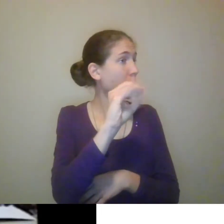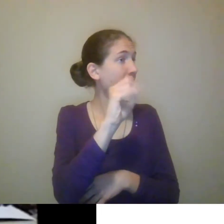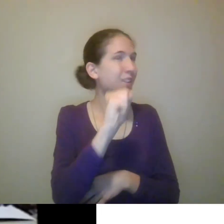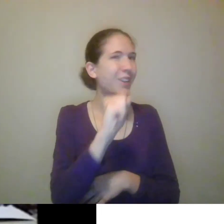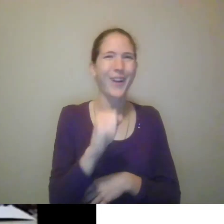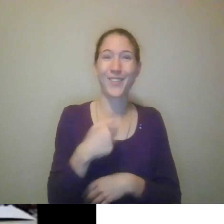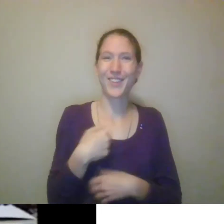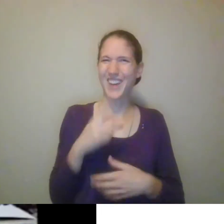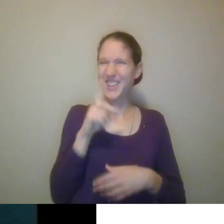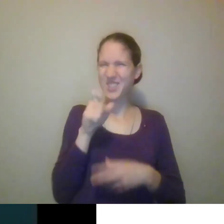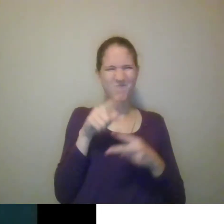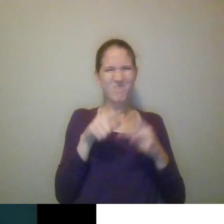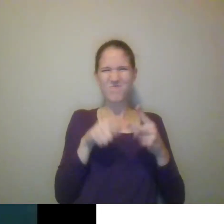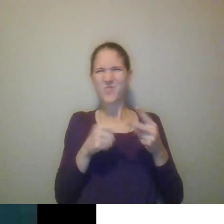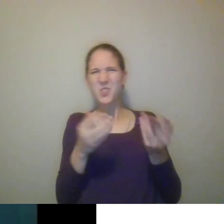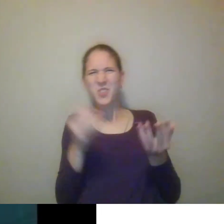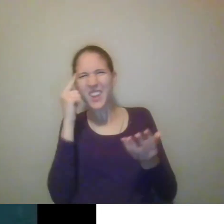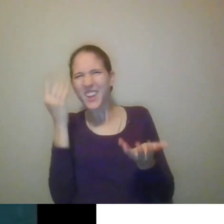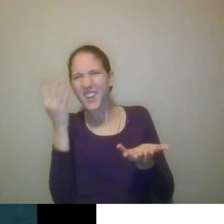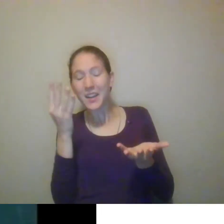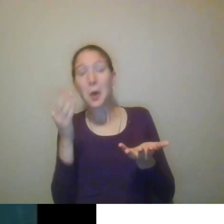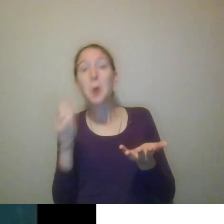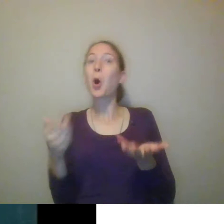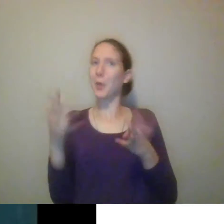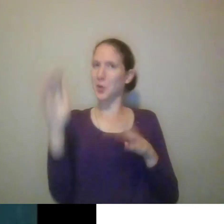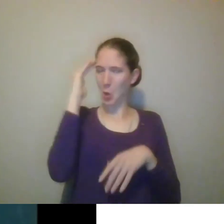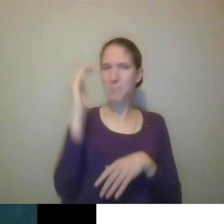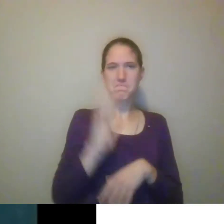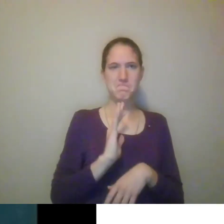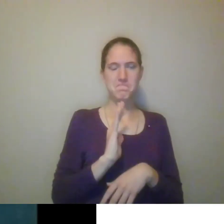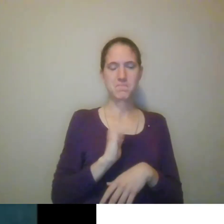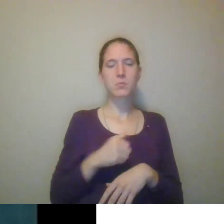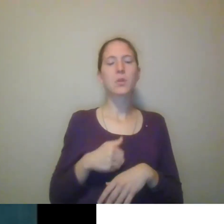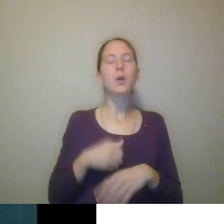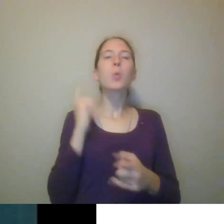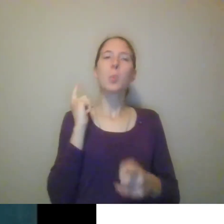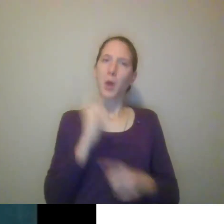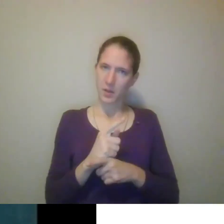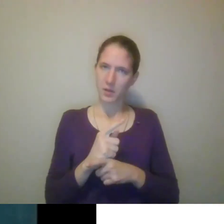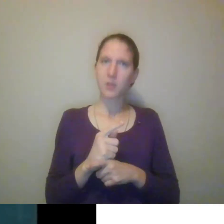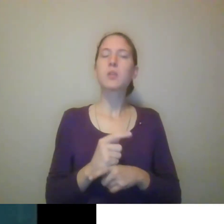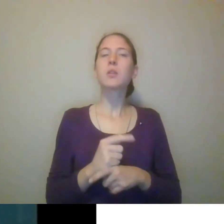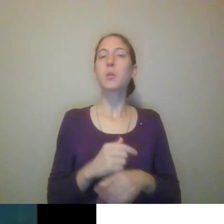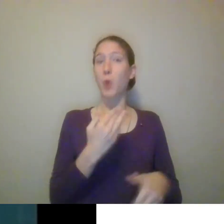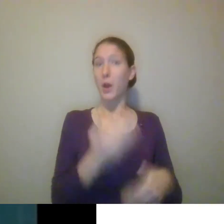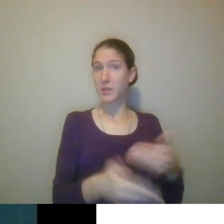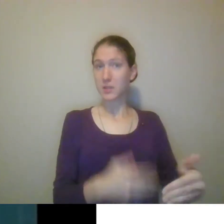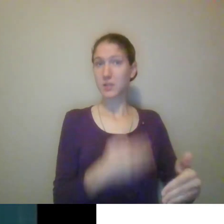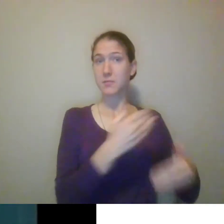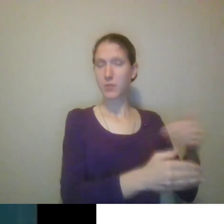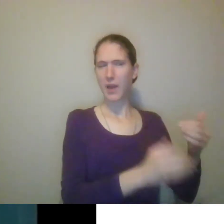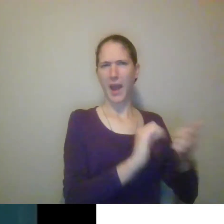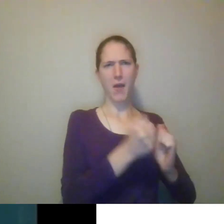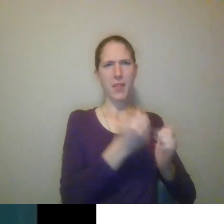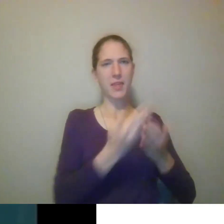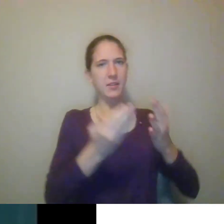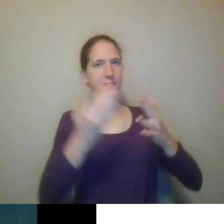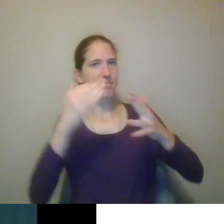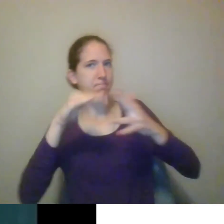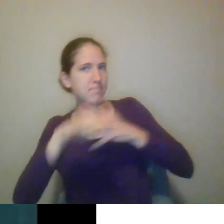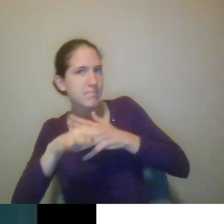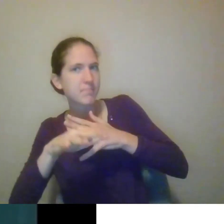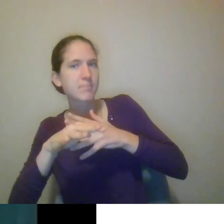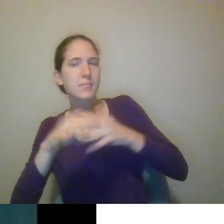said it, that's fine. Okay, the two processes that we're going to talk about are going to be diffusion and osmosis. All right?